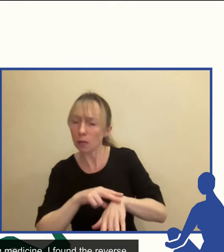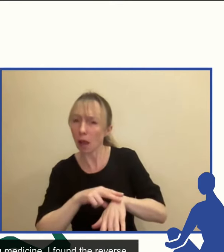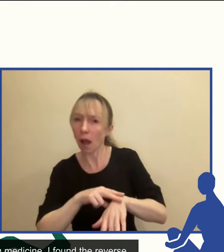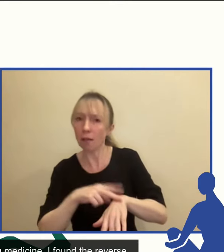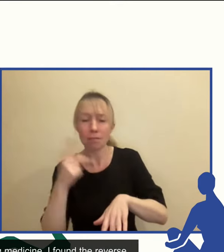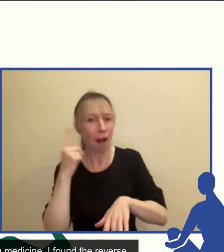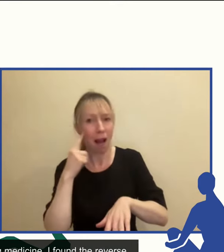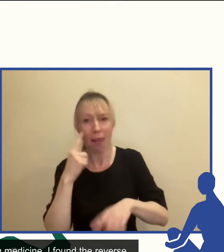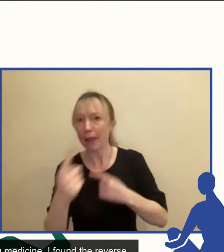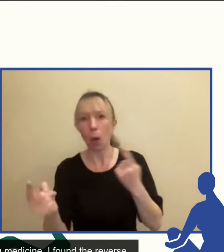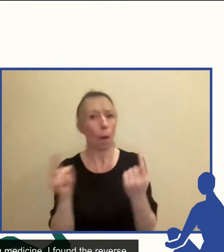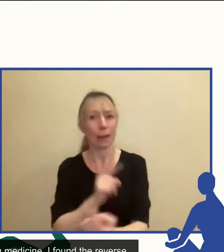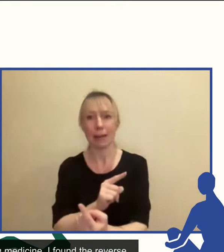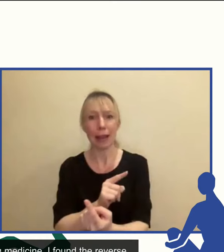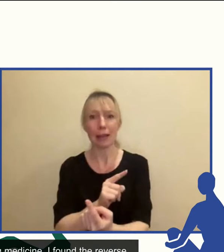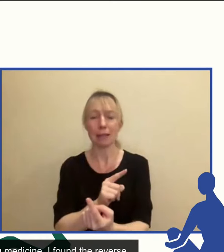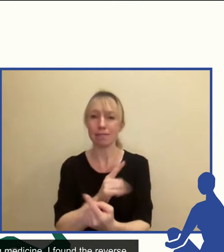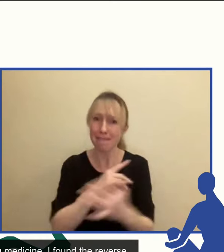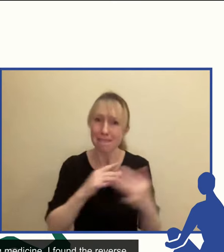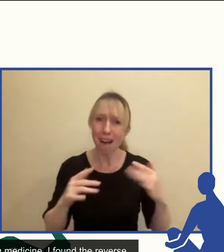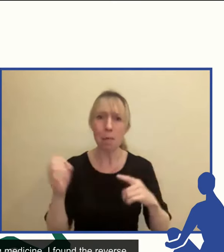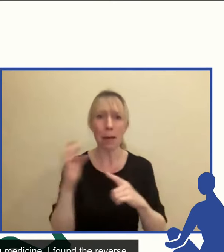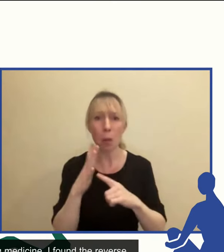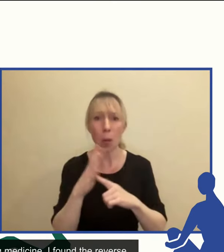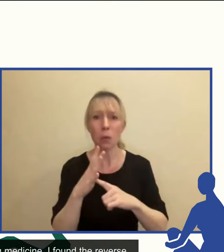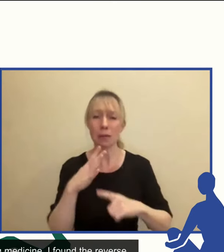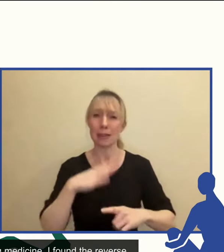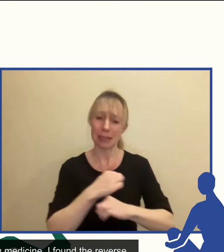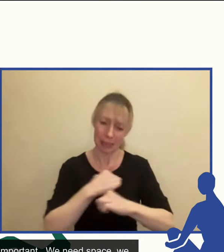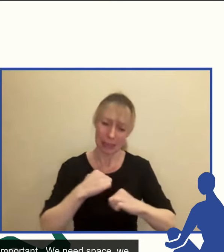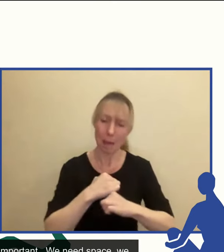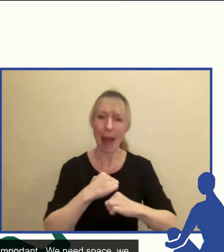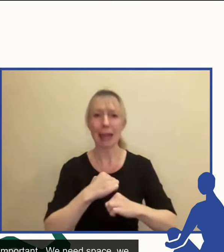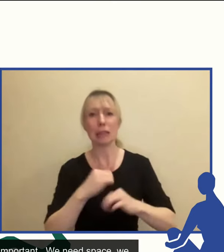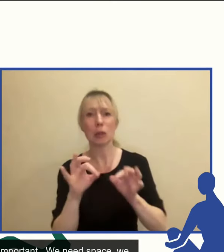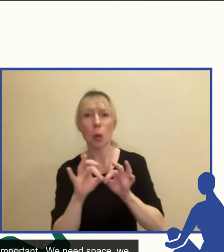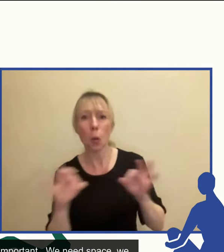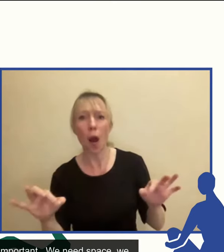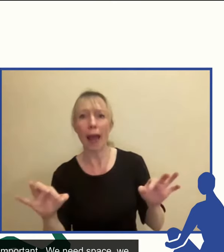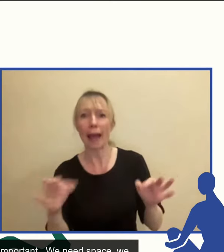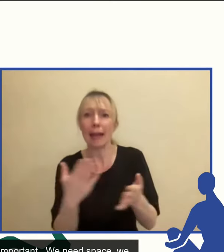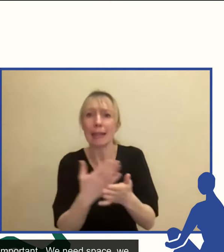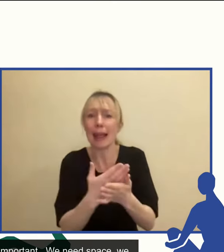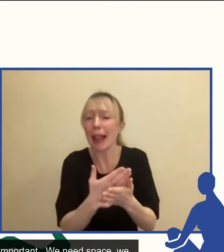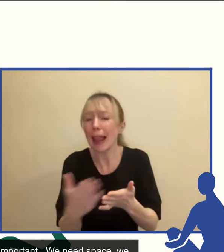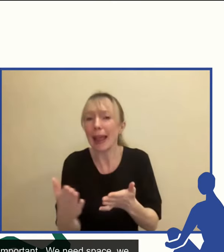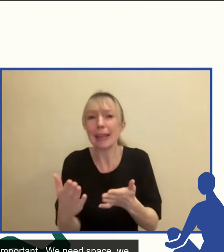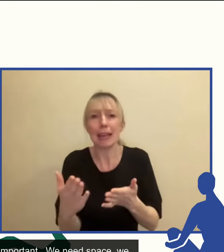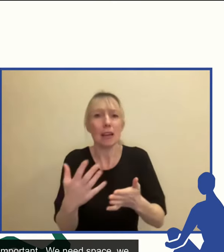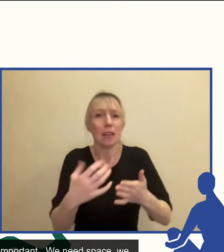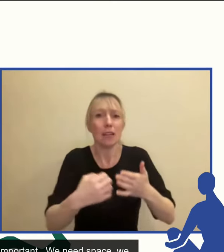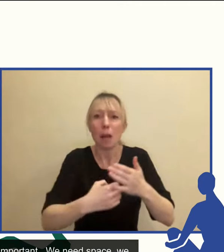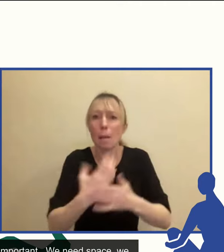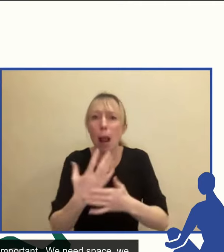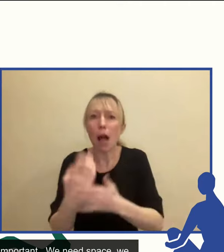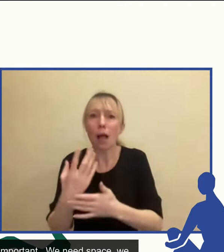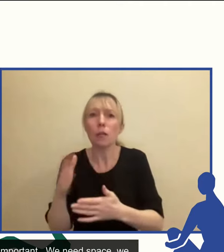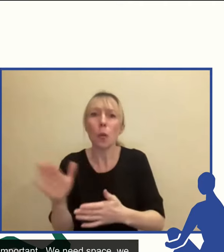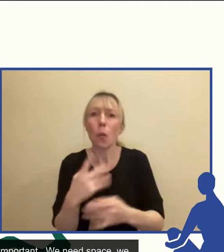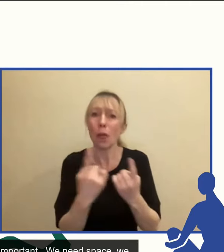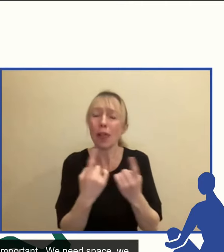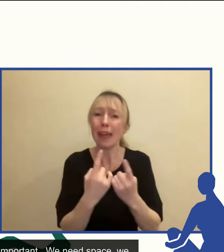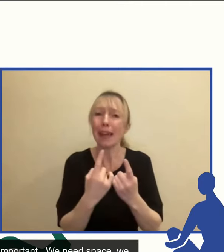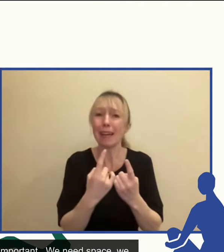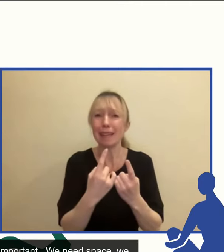important. You know, we need space, we need light, we need quiet, greenery, cleanliness, all those things that Florence Nightingale so